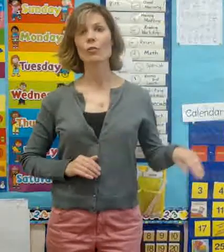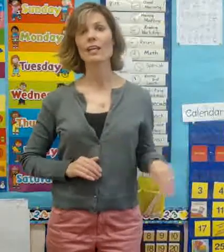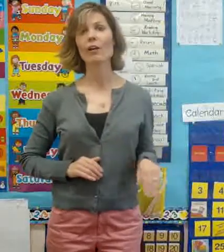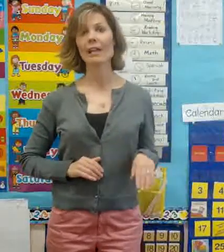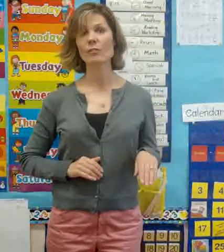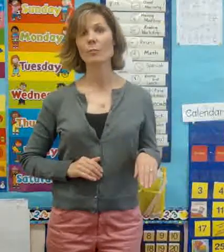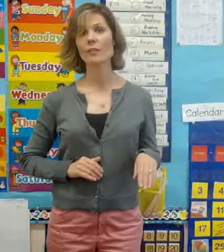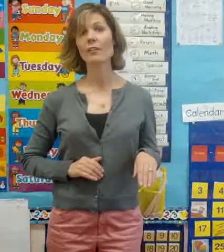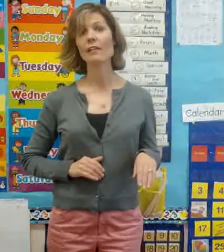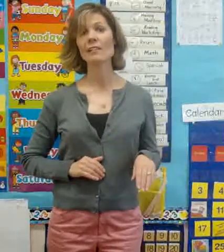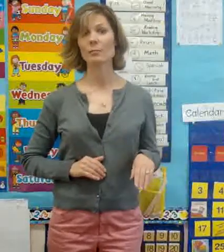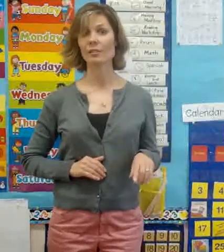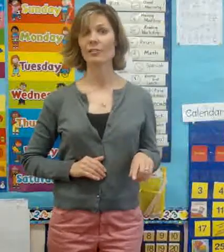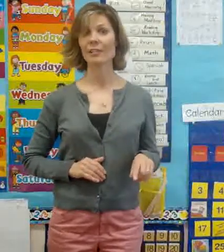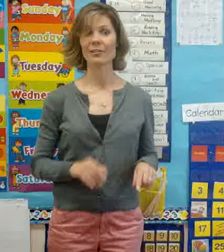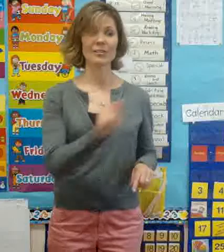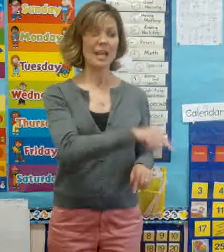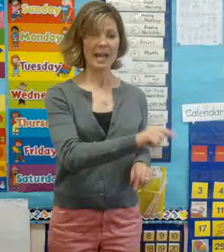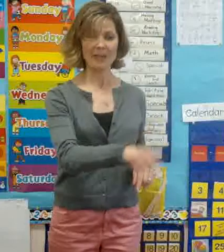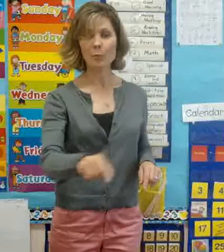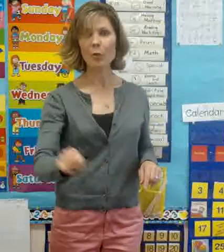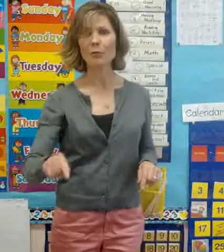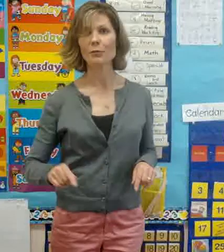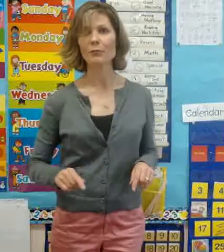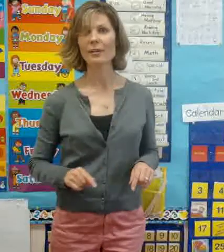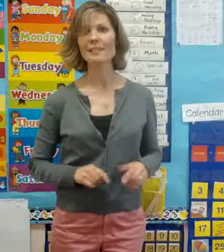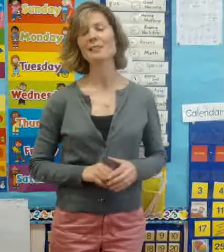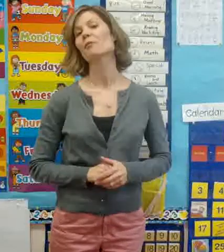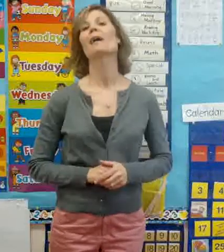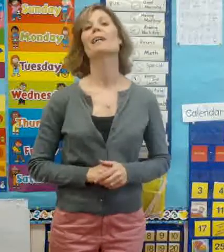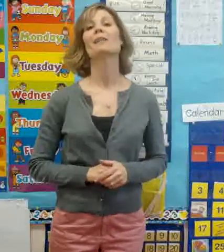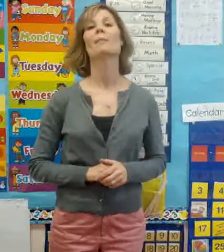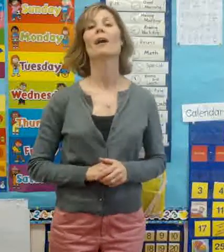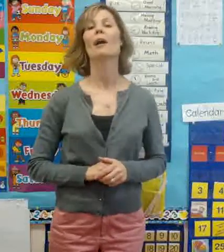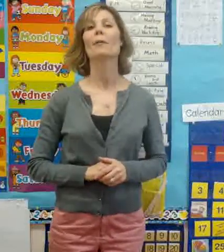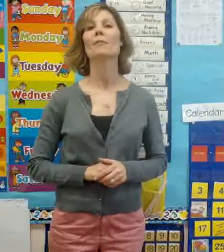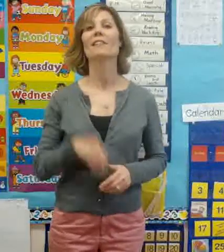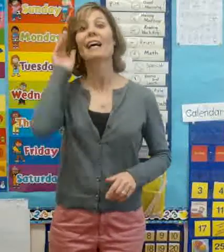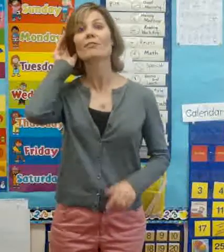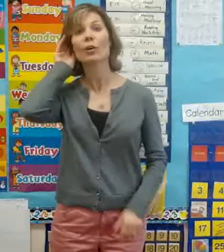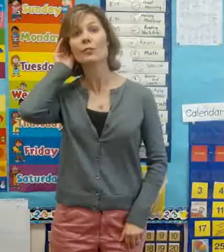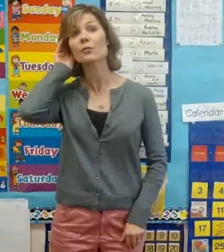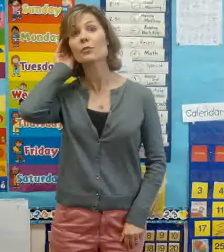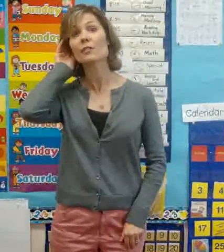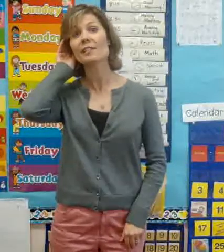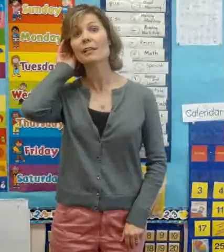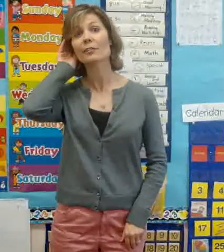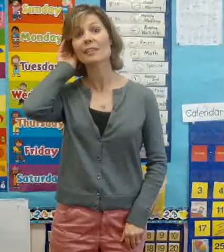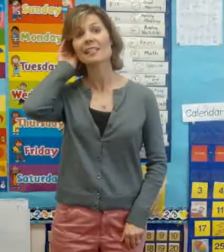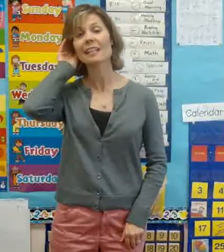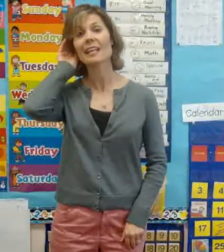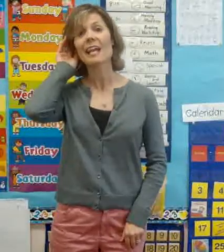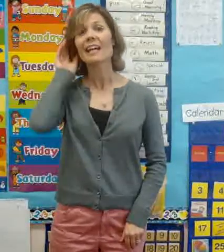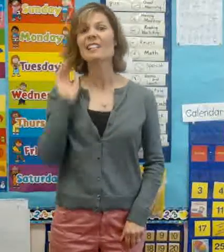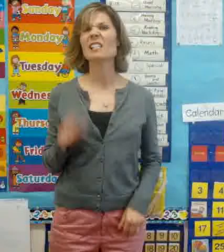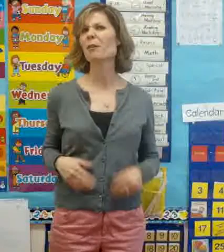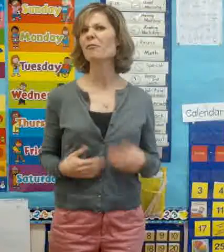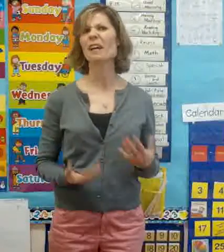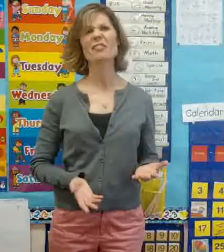they all have to put their hands up to their ears, and they'll poke their friends and remind them that they have to also do the sign for listen. And it takes about 5 to